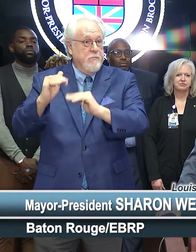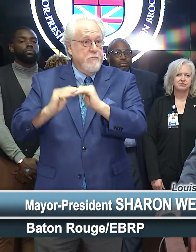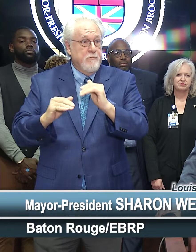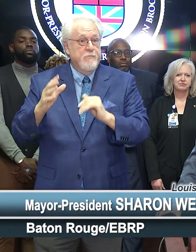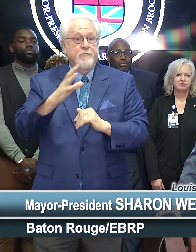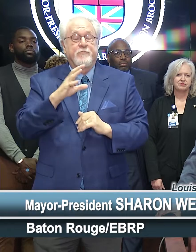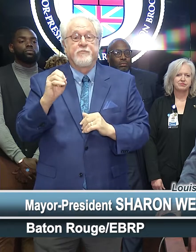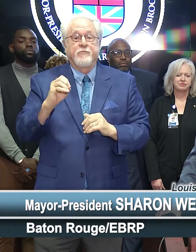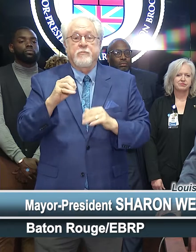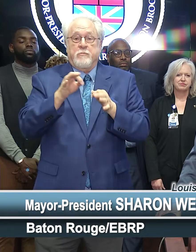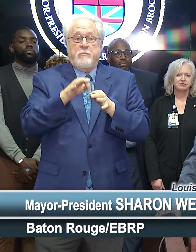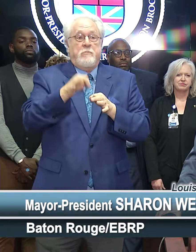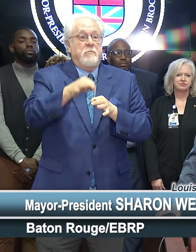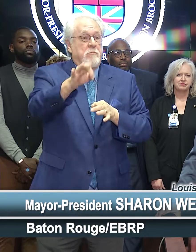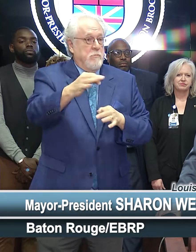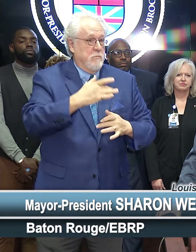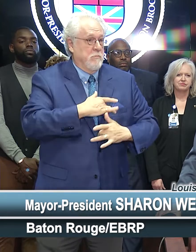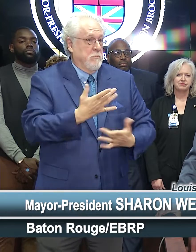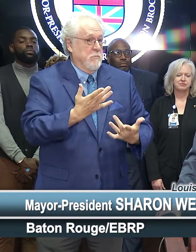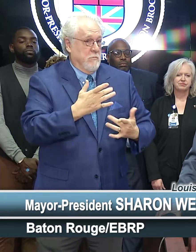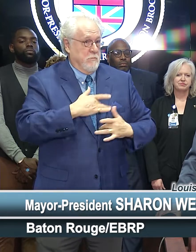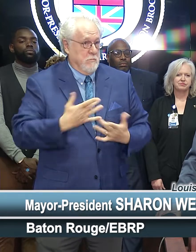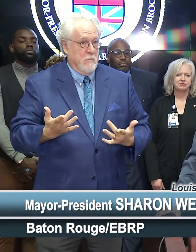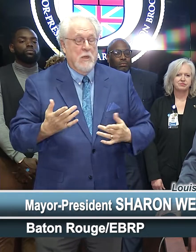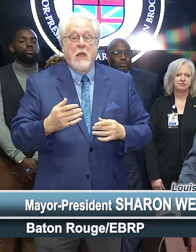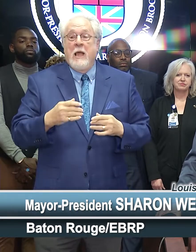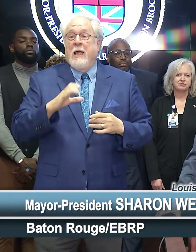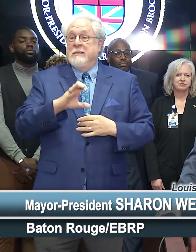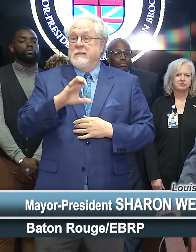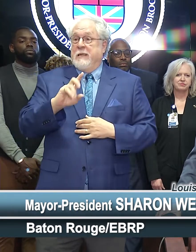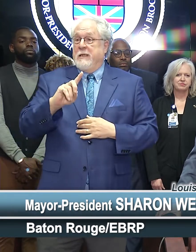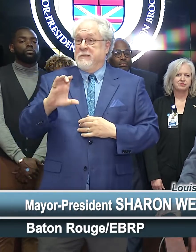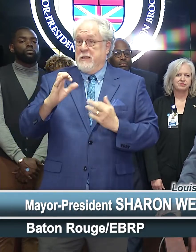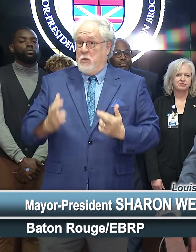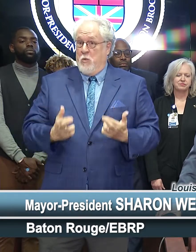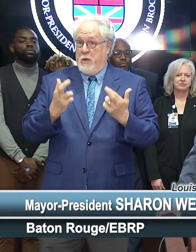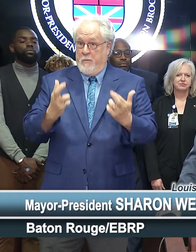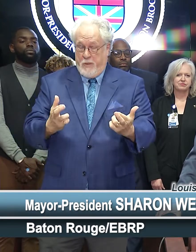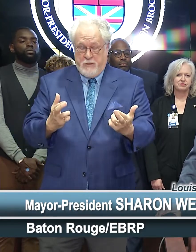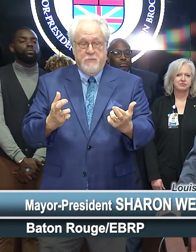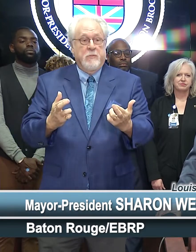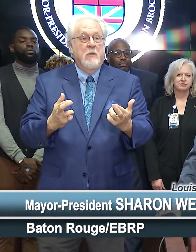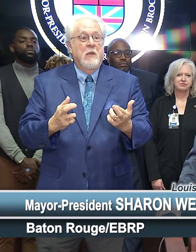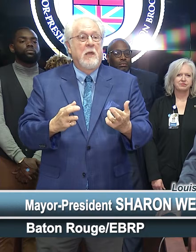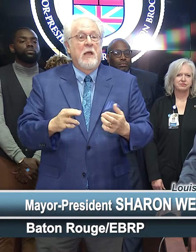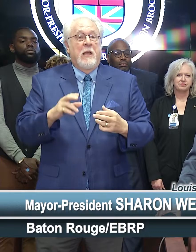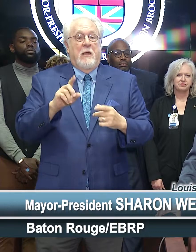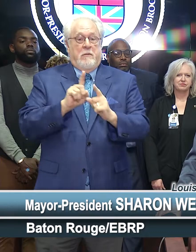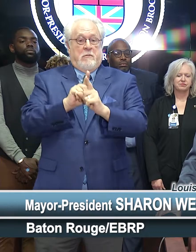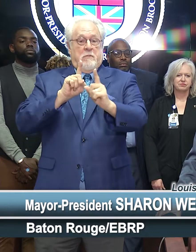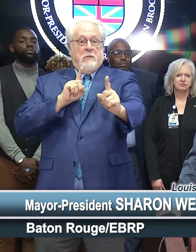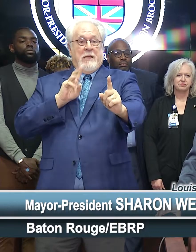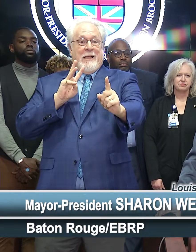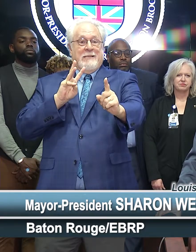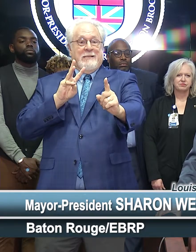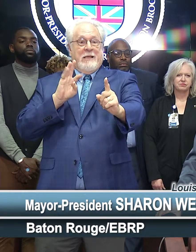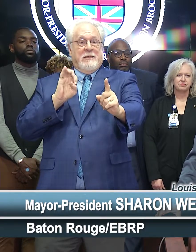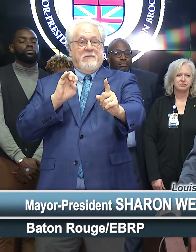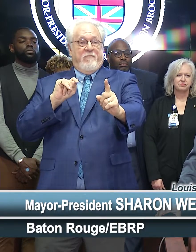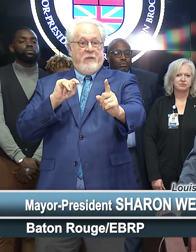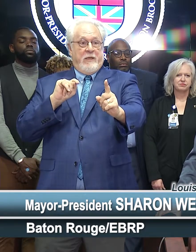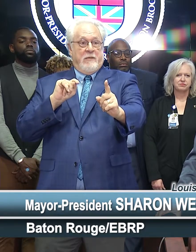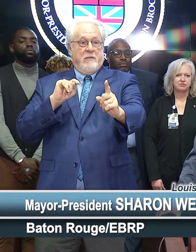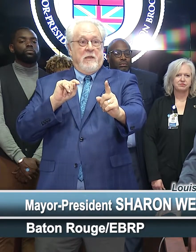and postponing events. The CDC recommends staying 6 feet away from other individuals